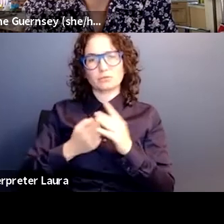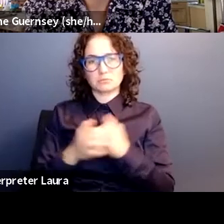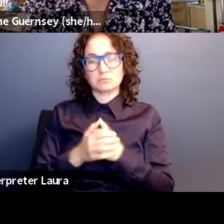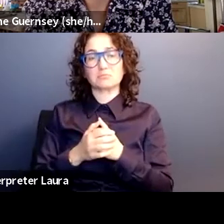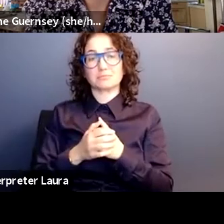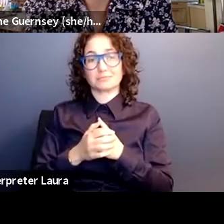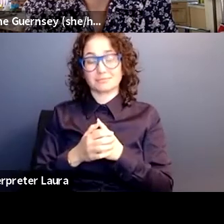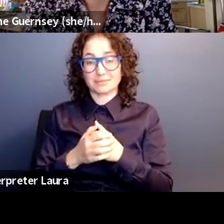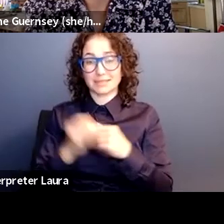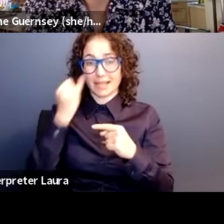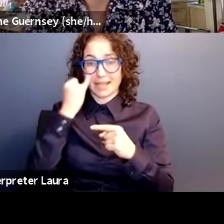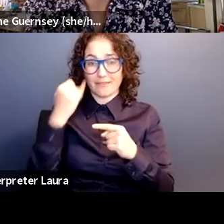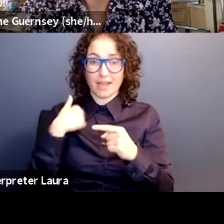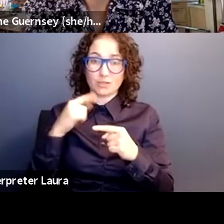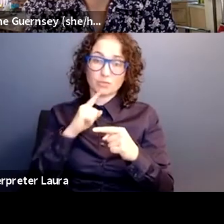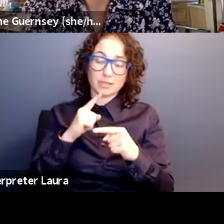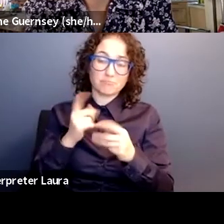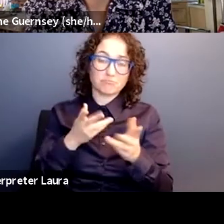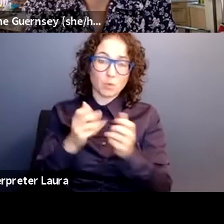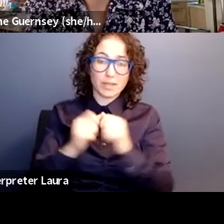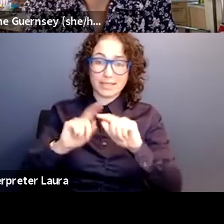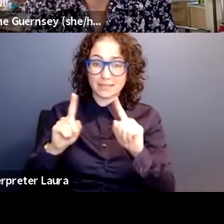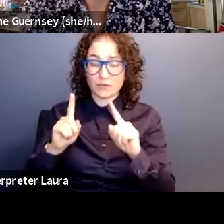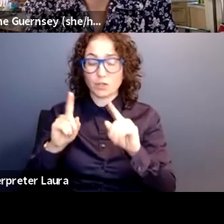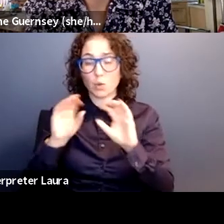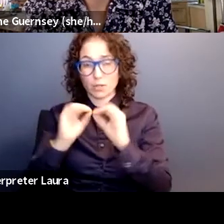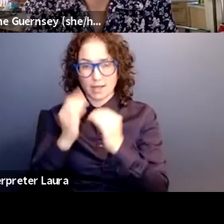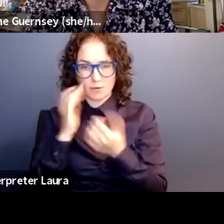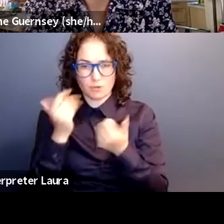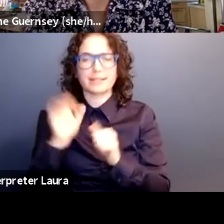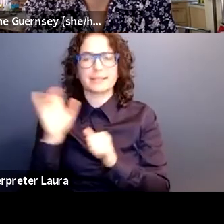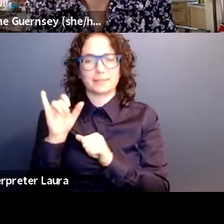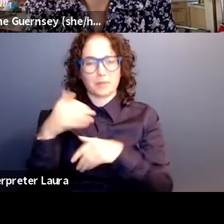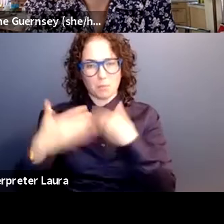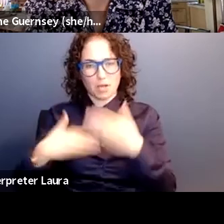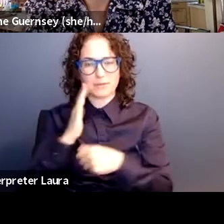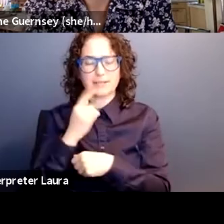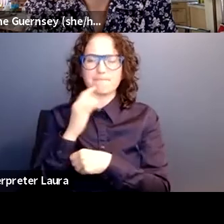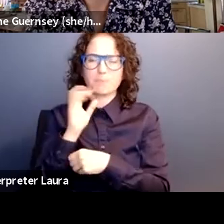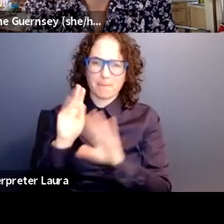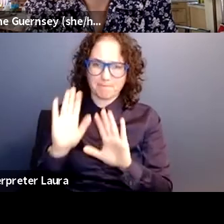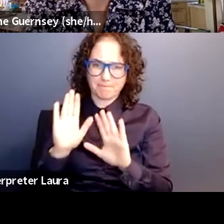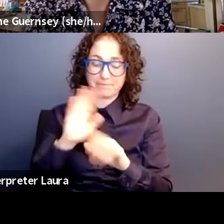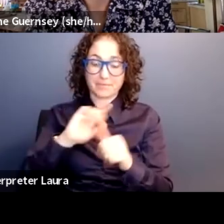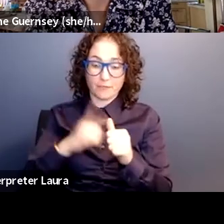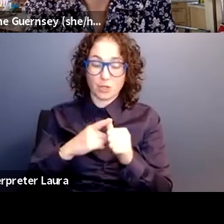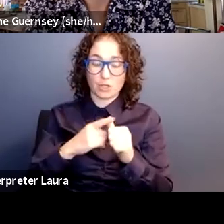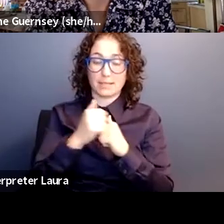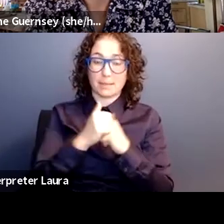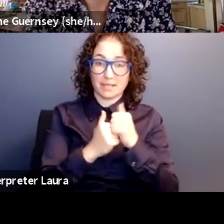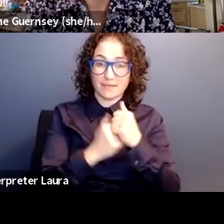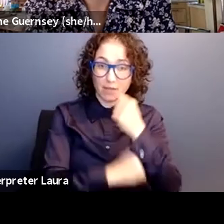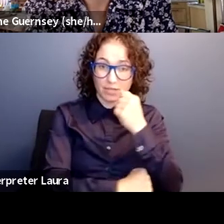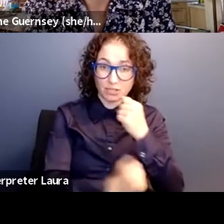if I was going about this with a different organization, I would try to go through the similar process where I'd say, okay, let's build a foundation integrated into